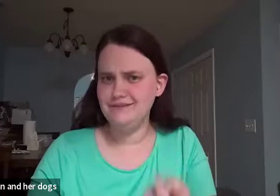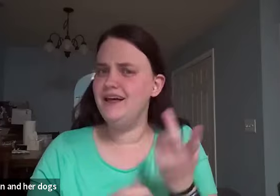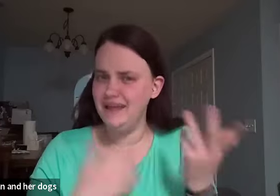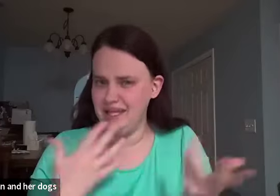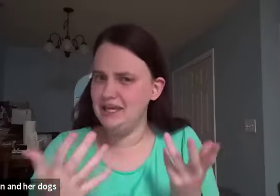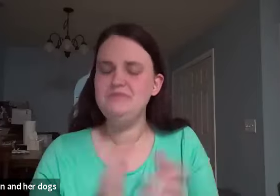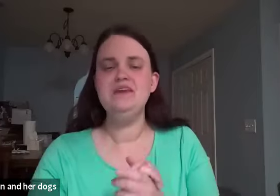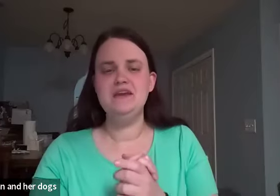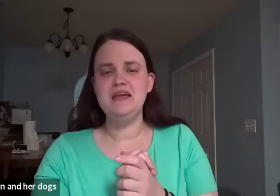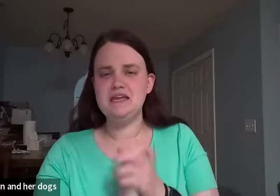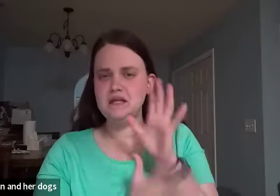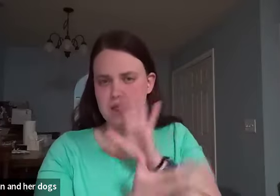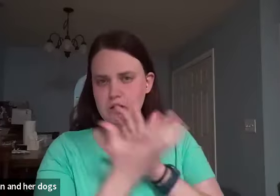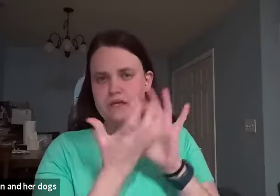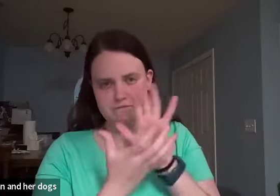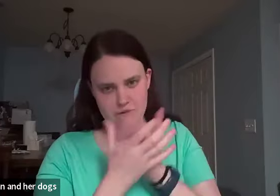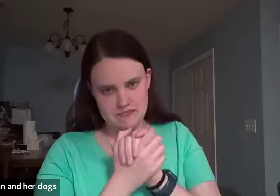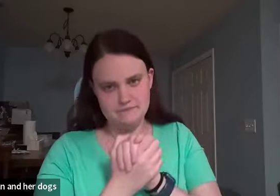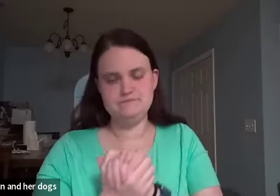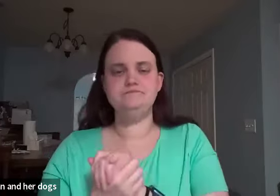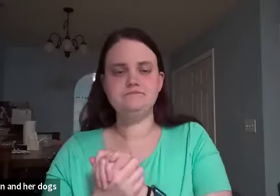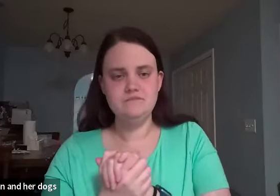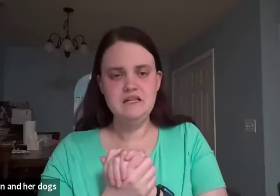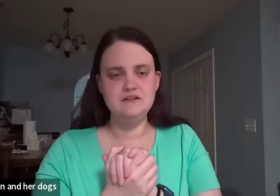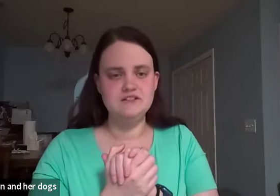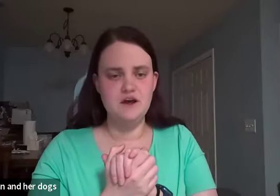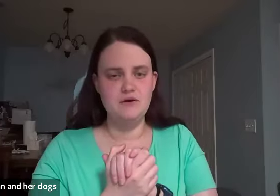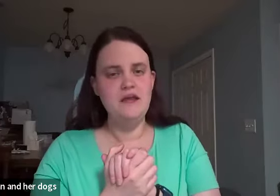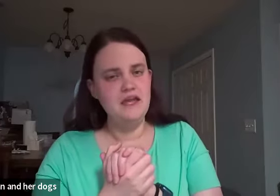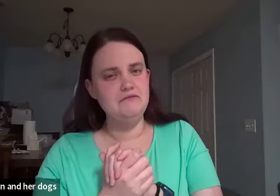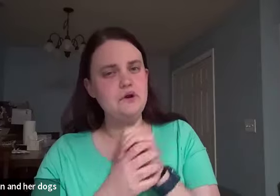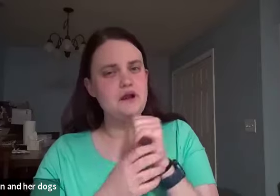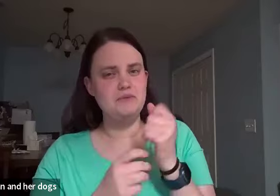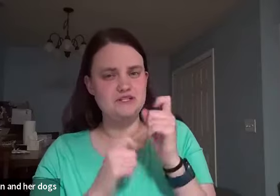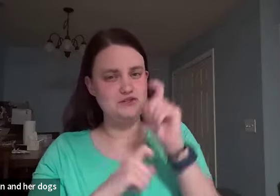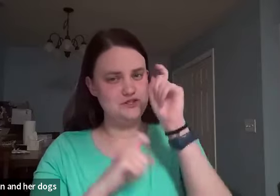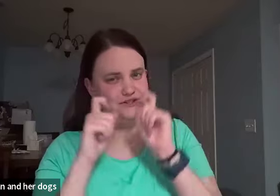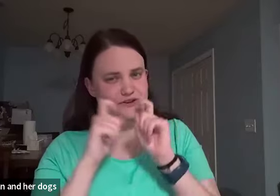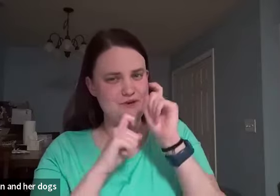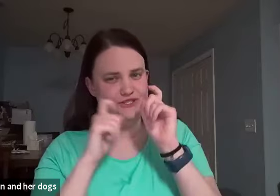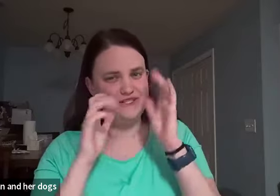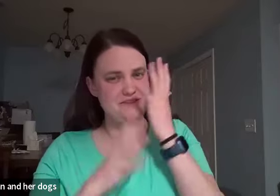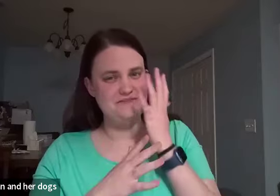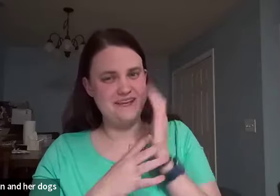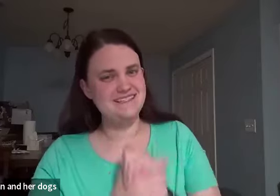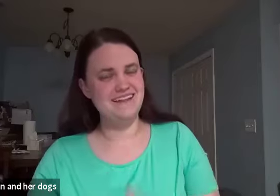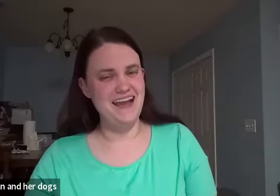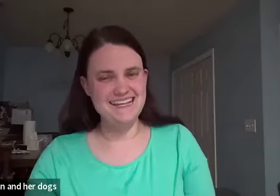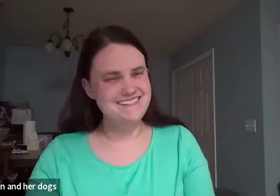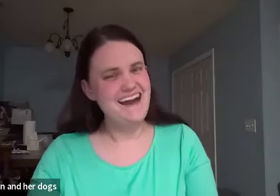telling? Like it can get a little bit confusing. So if you are not a person who shows their emotions on their face, like I do,